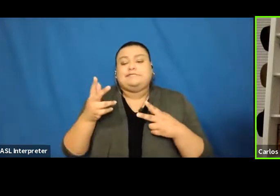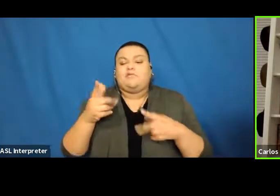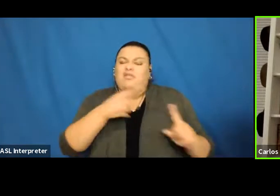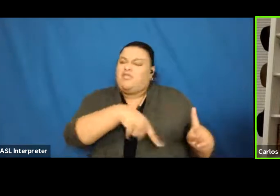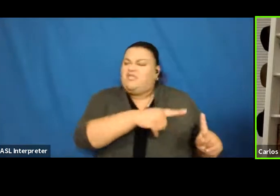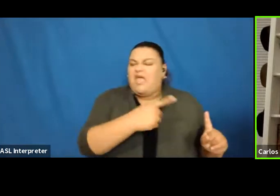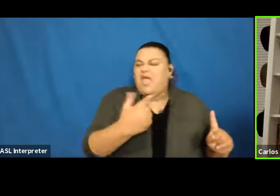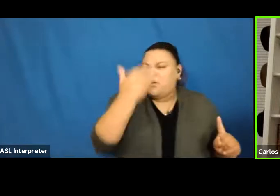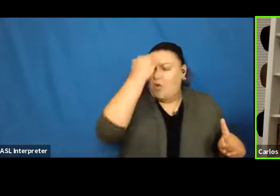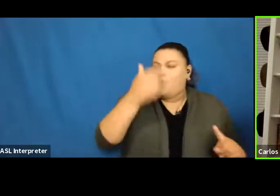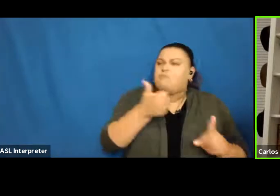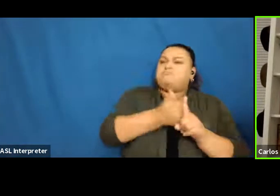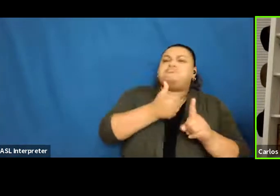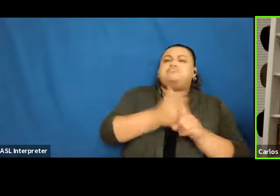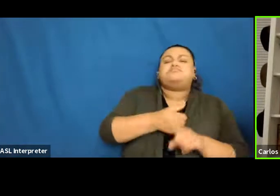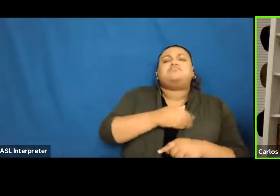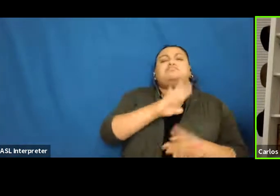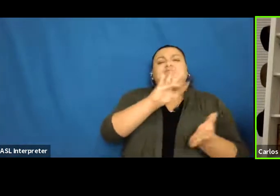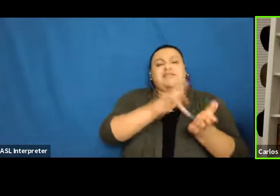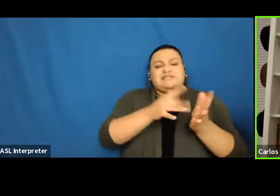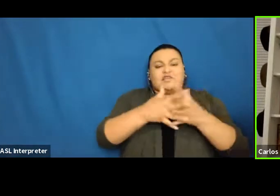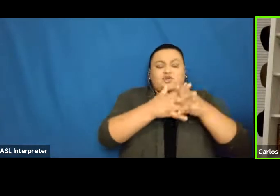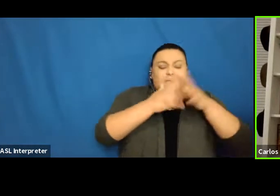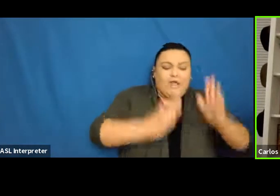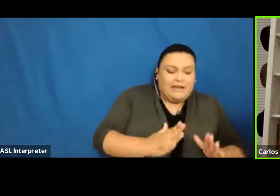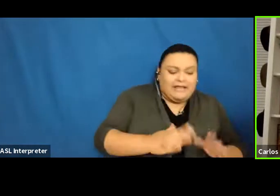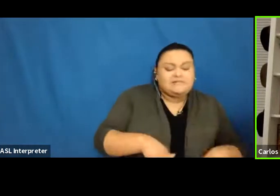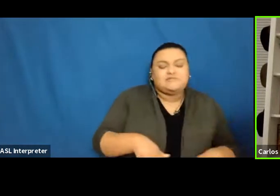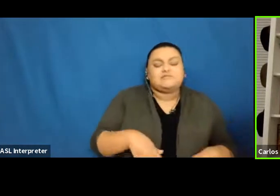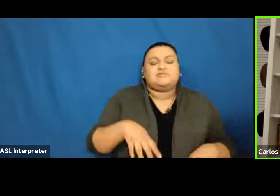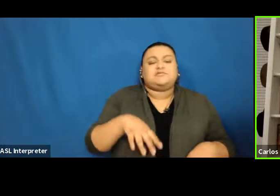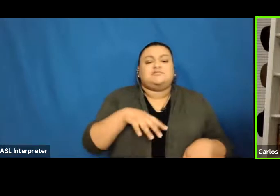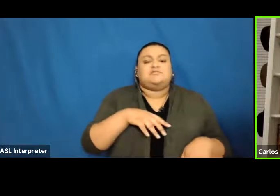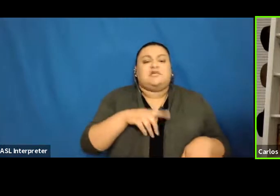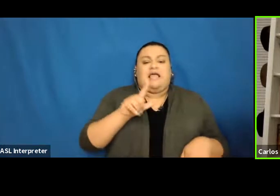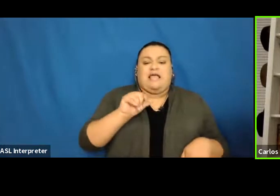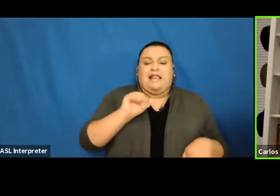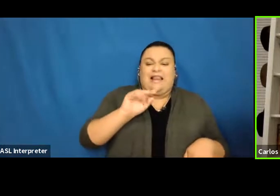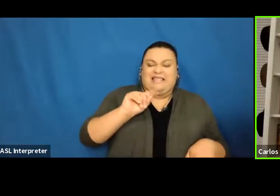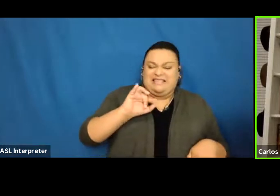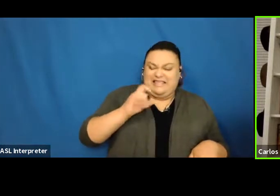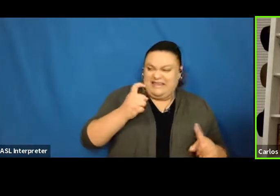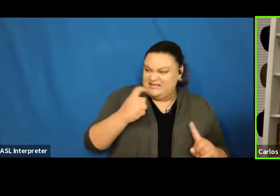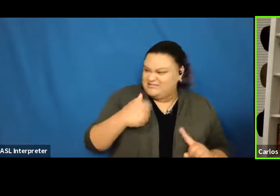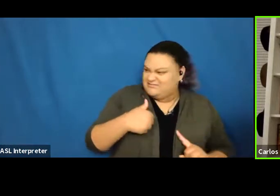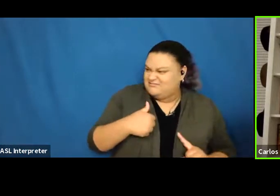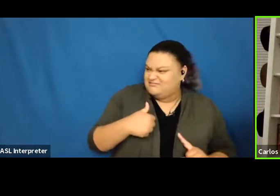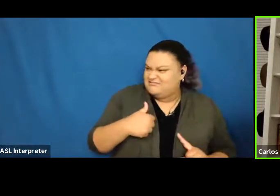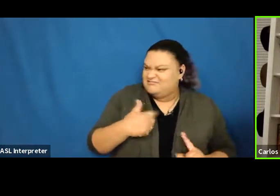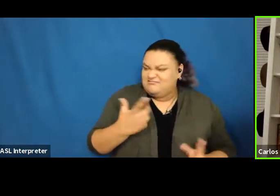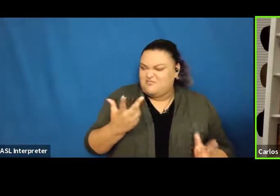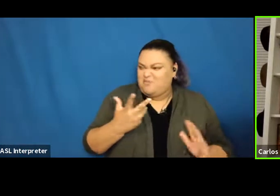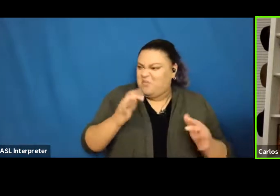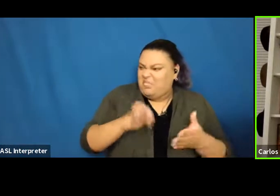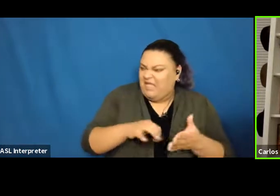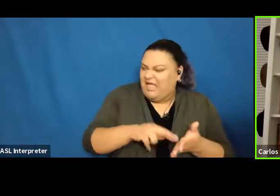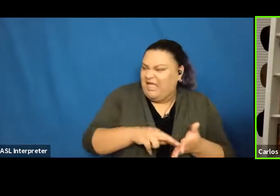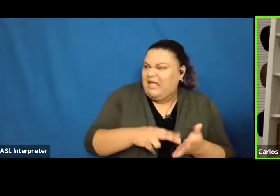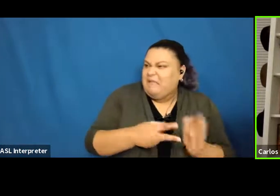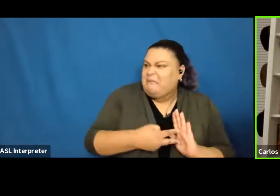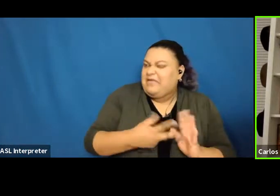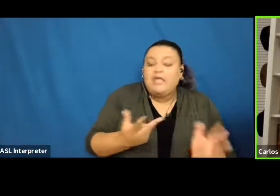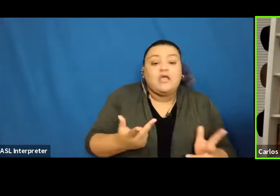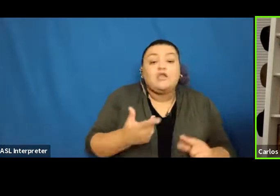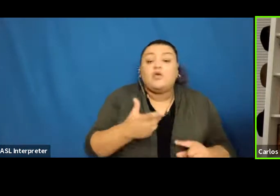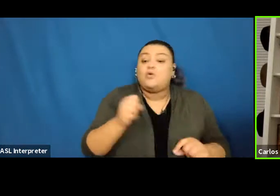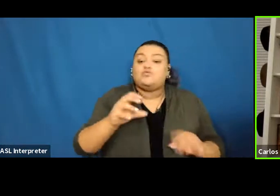Central Americans. You know that that's what they know, and they're getting screwed over because of who they are. And so, no amount of name change is going to change